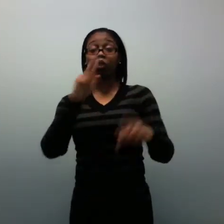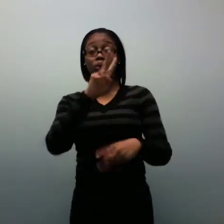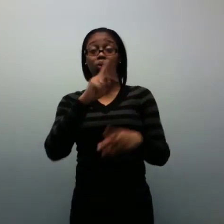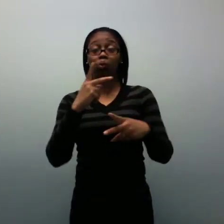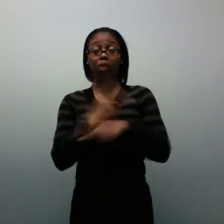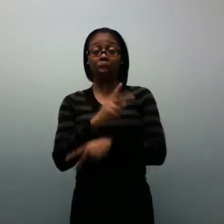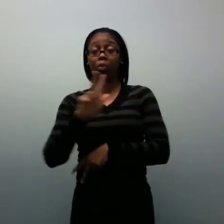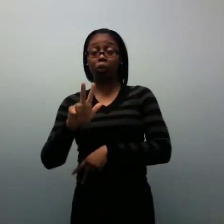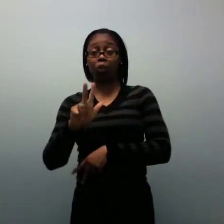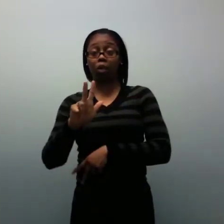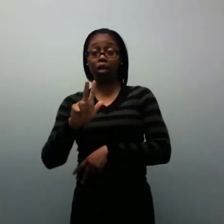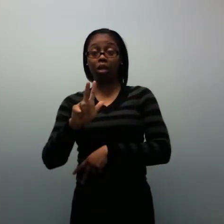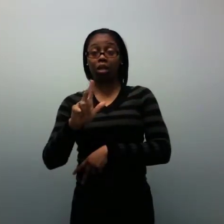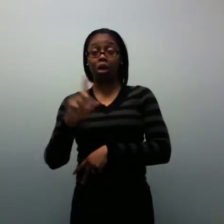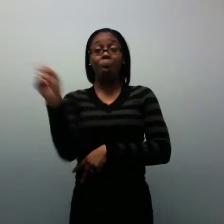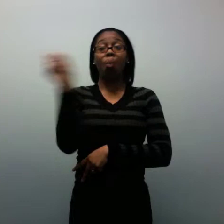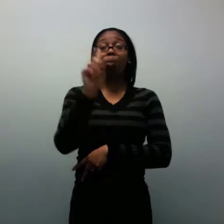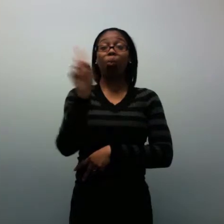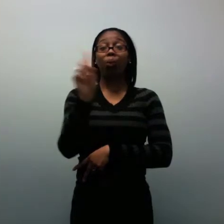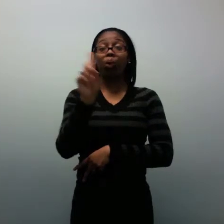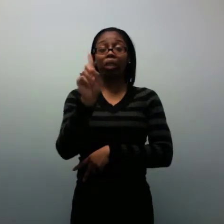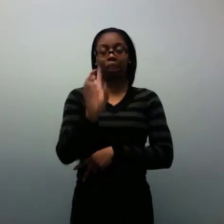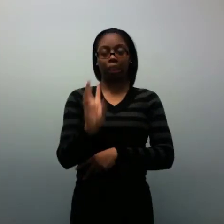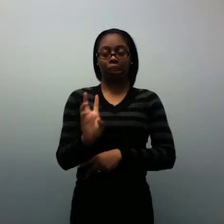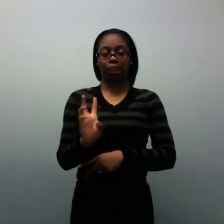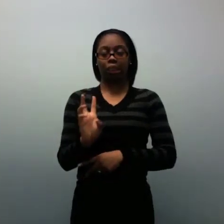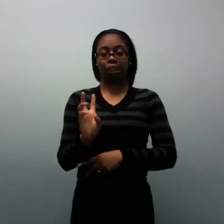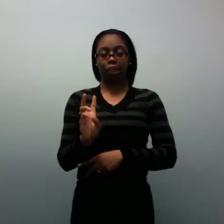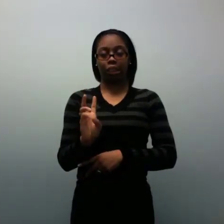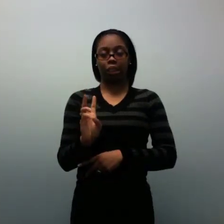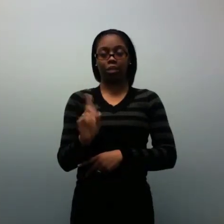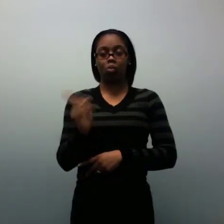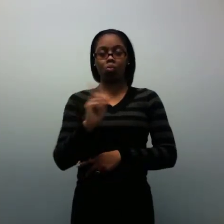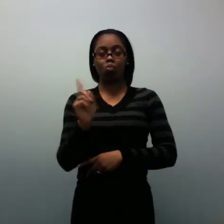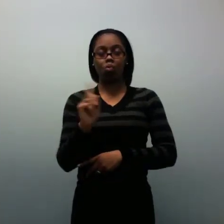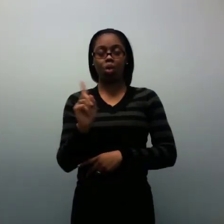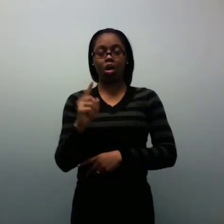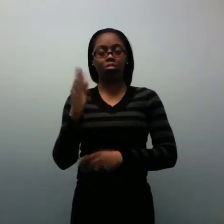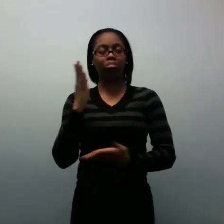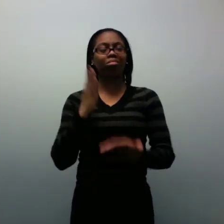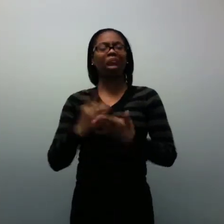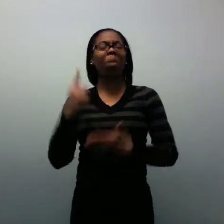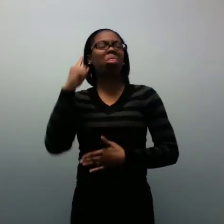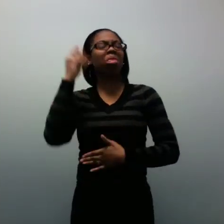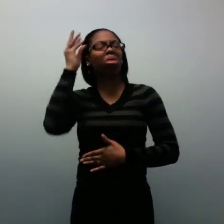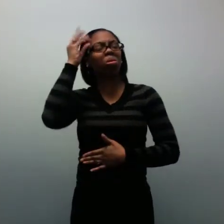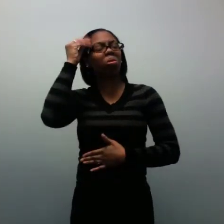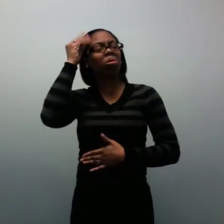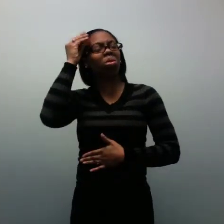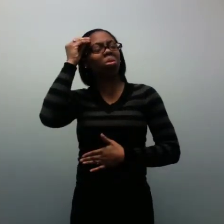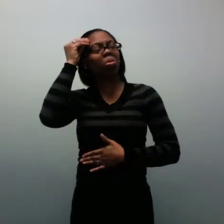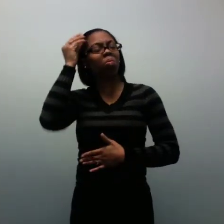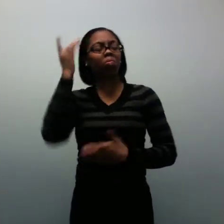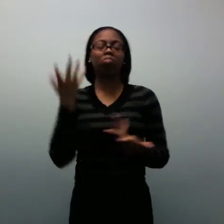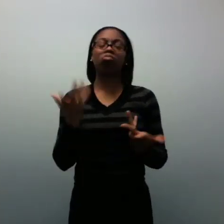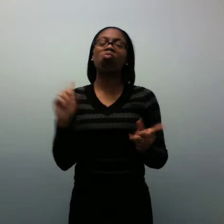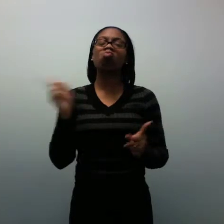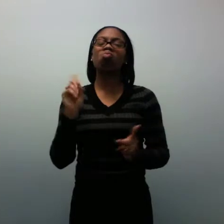the tape and decide where the 6 goes and justify your answer.